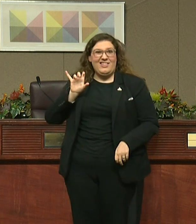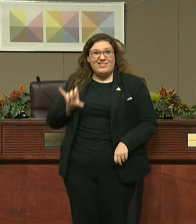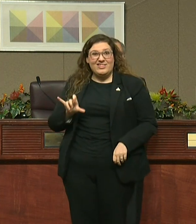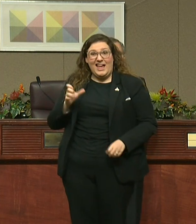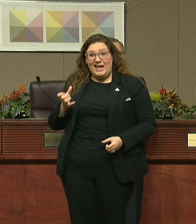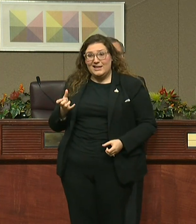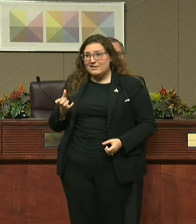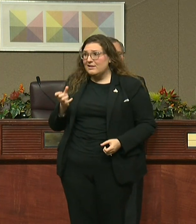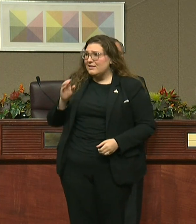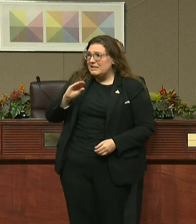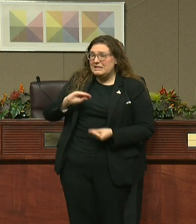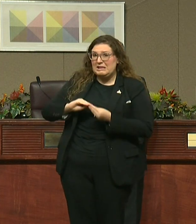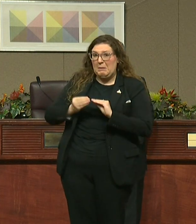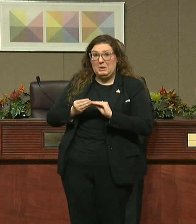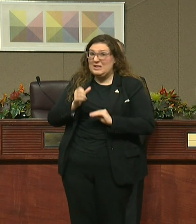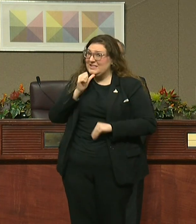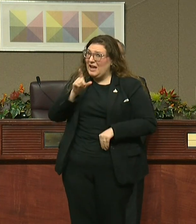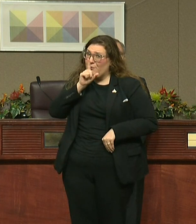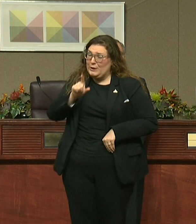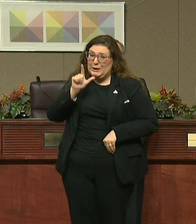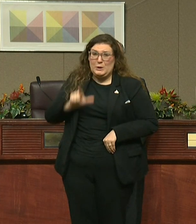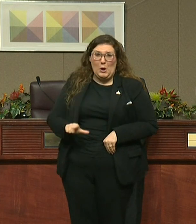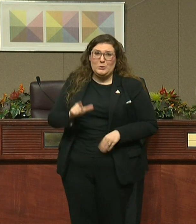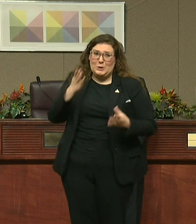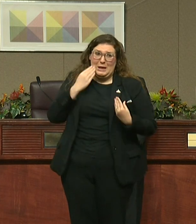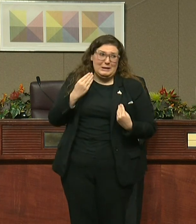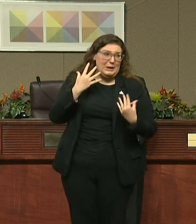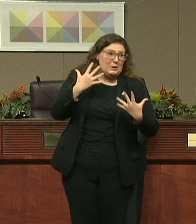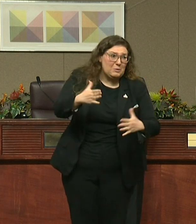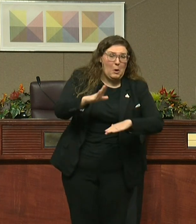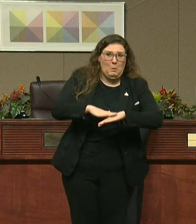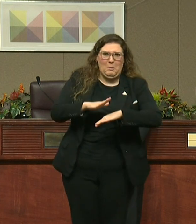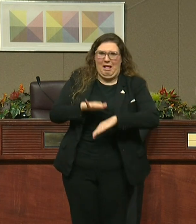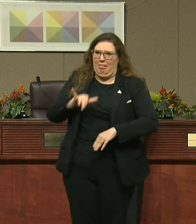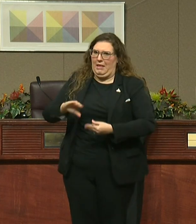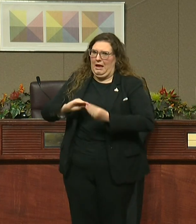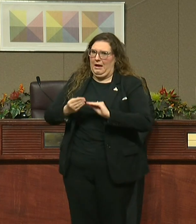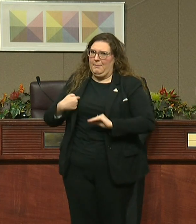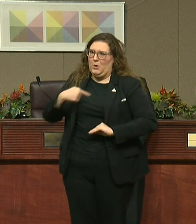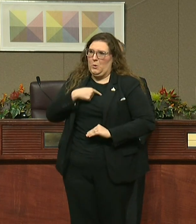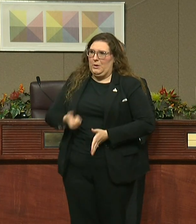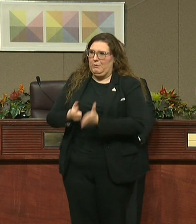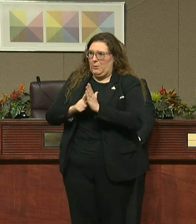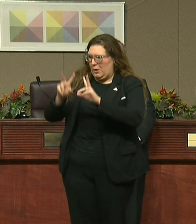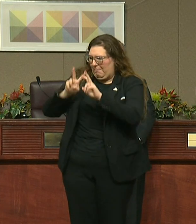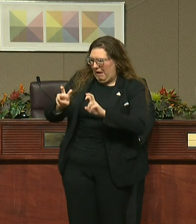cases, so we will have to look into that. We also did a